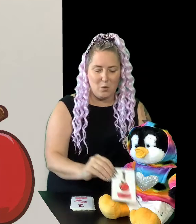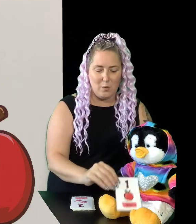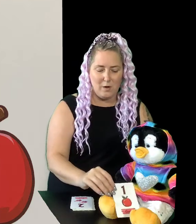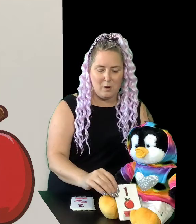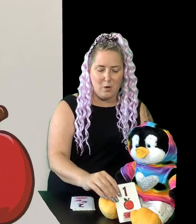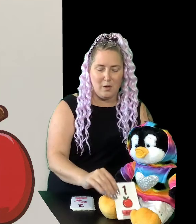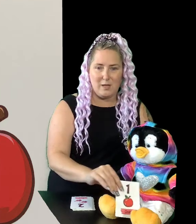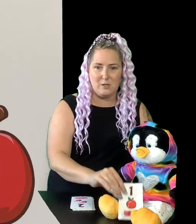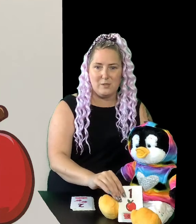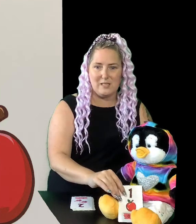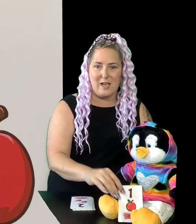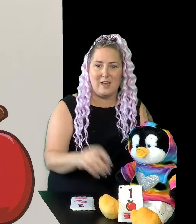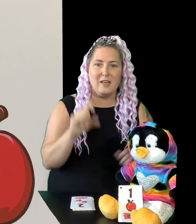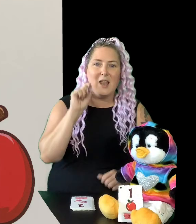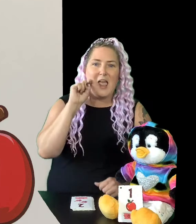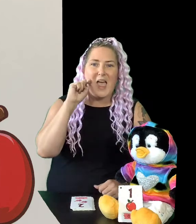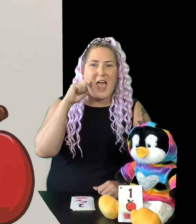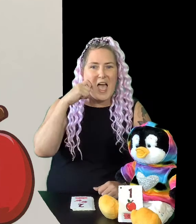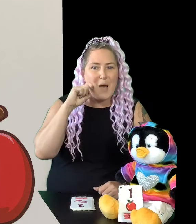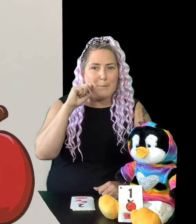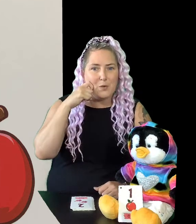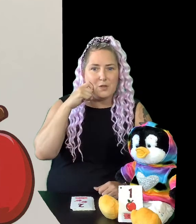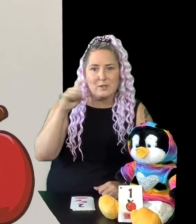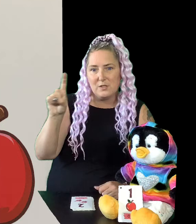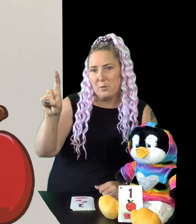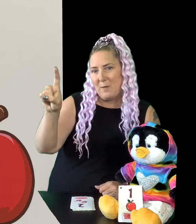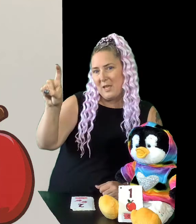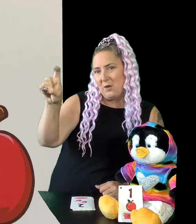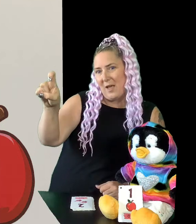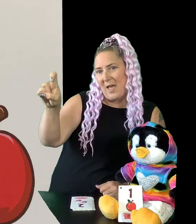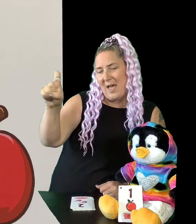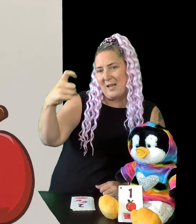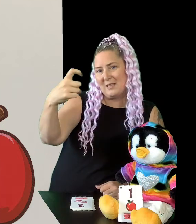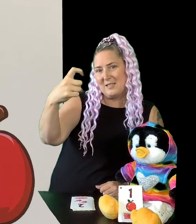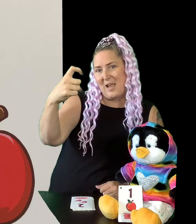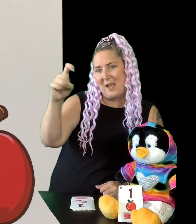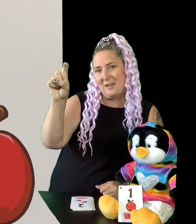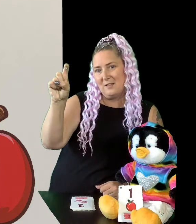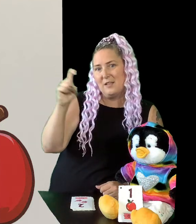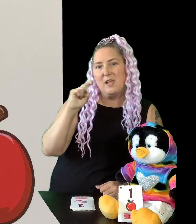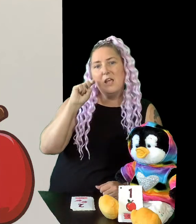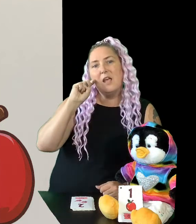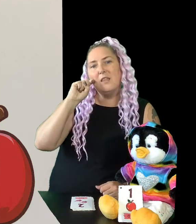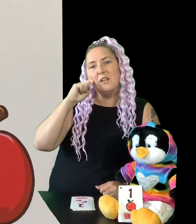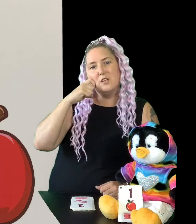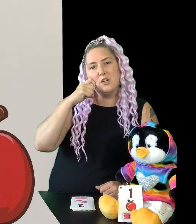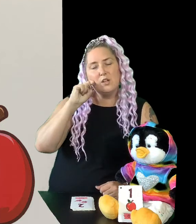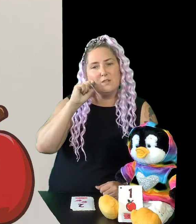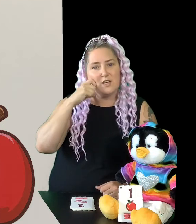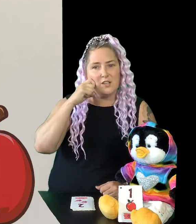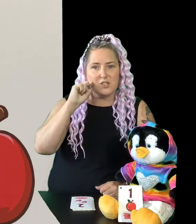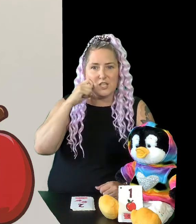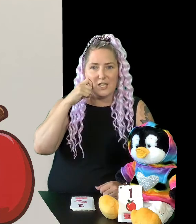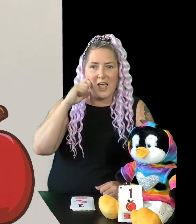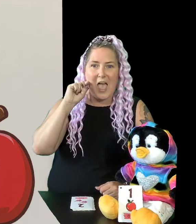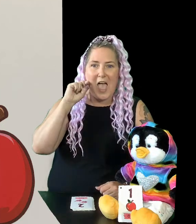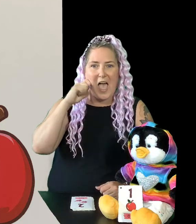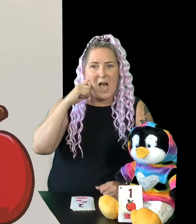we are going to sign apple. So make your X hand and then curve it on your cheek.